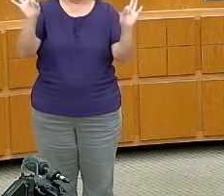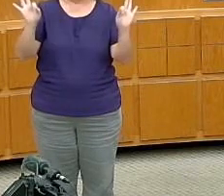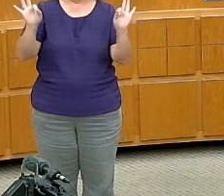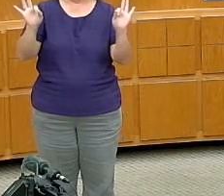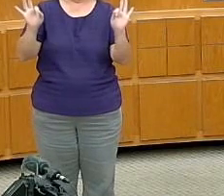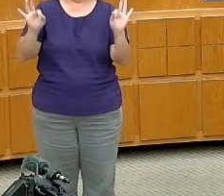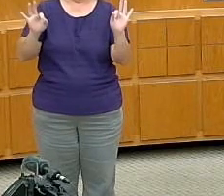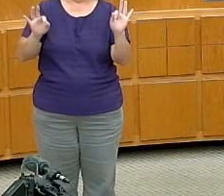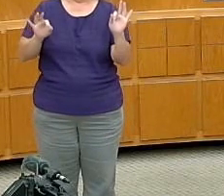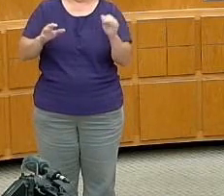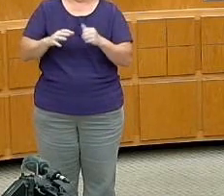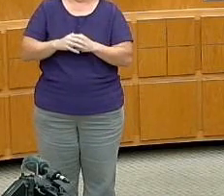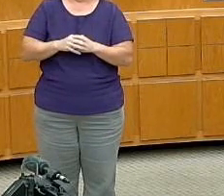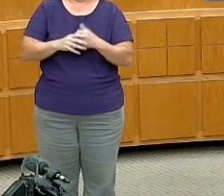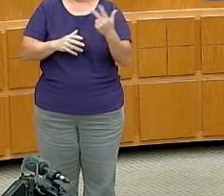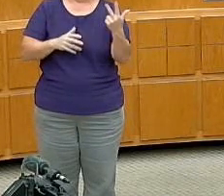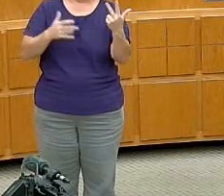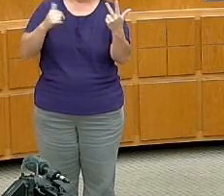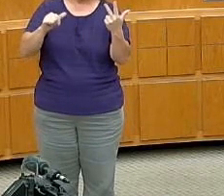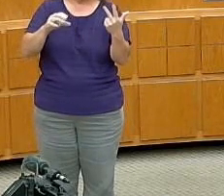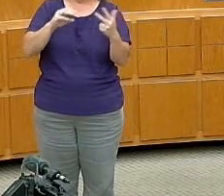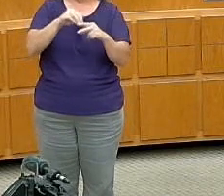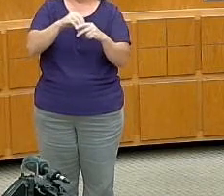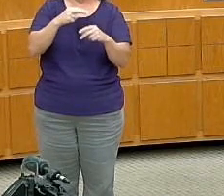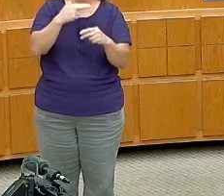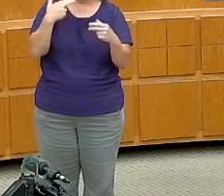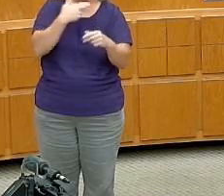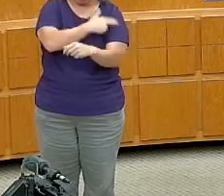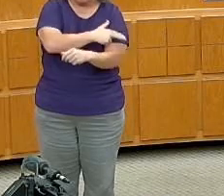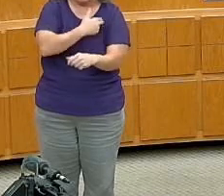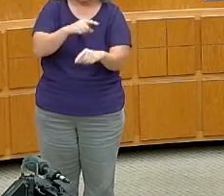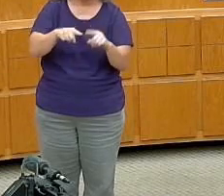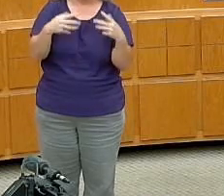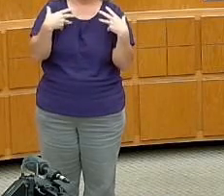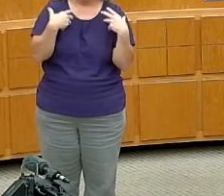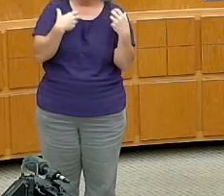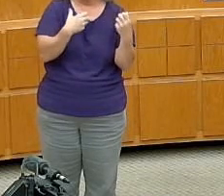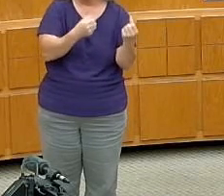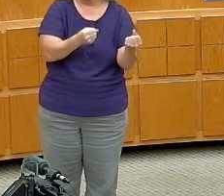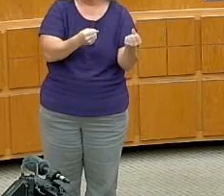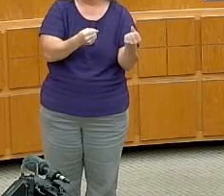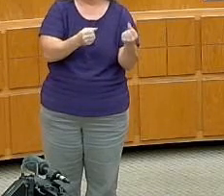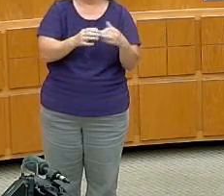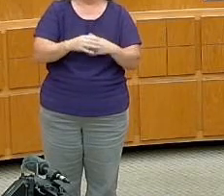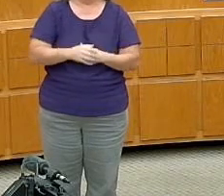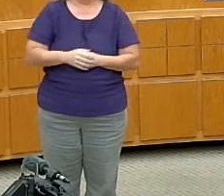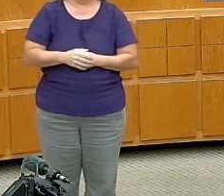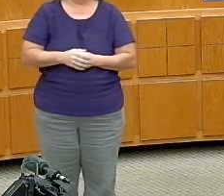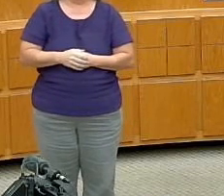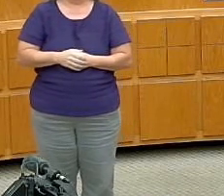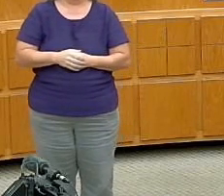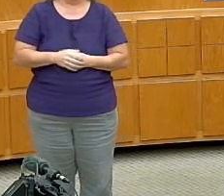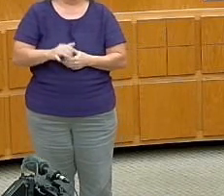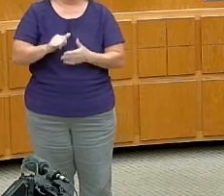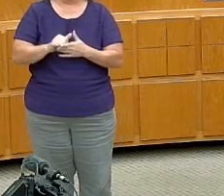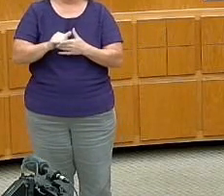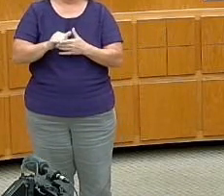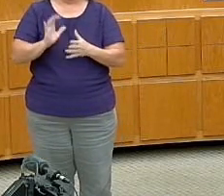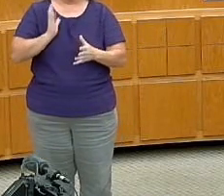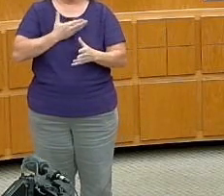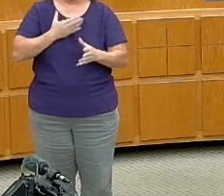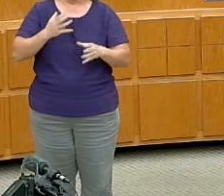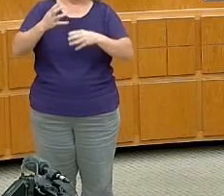ICU situation. So that's some good news there as well. So that's a summary of the stats. The final